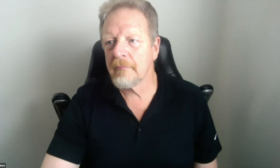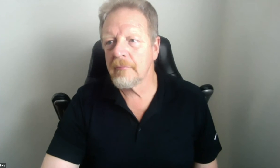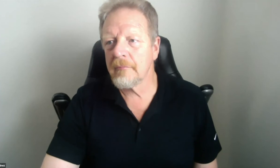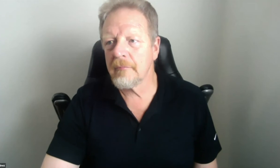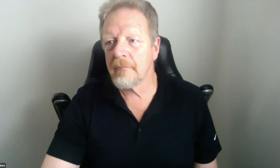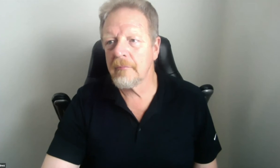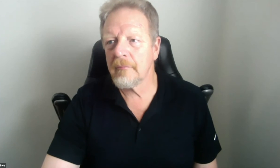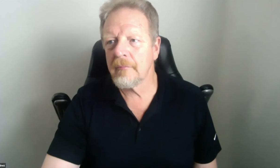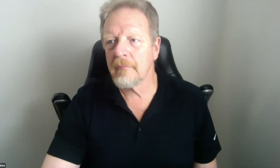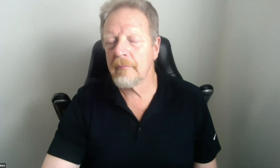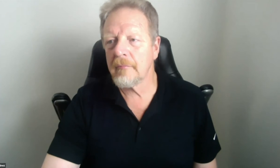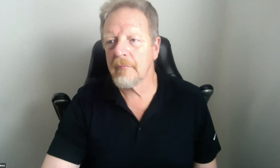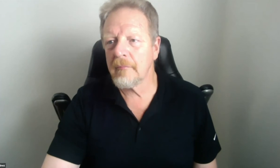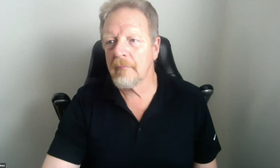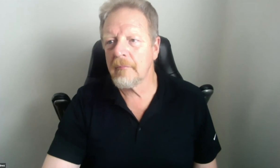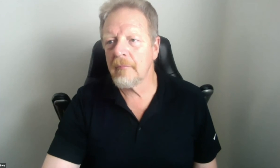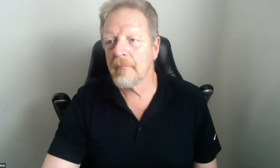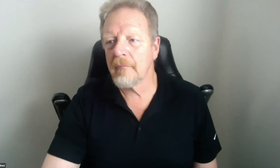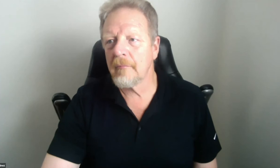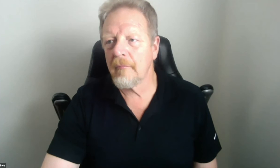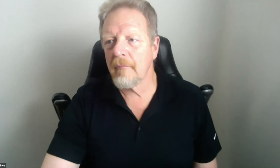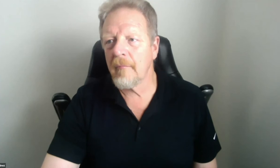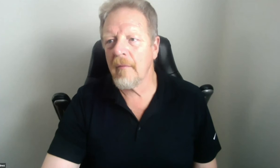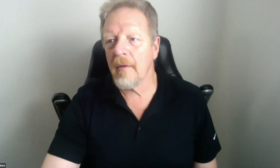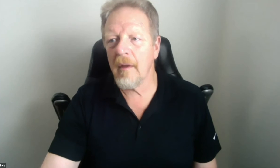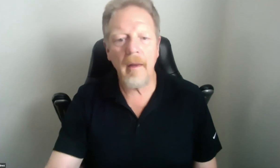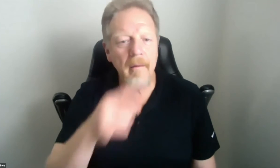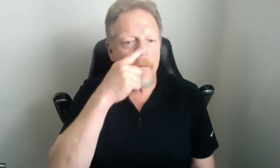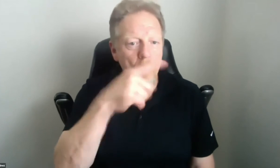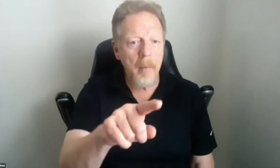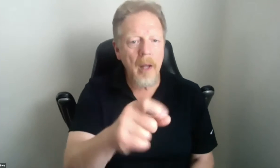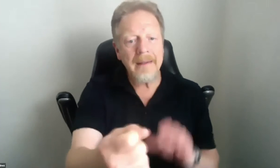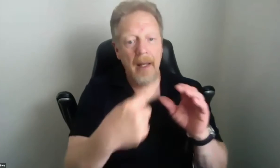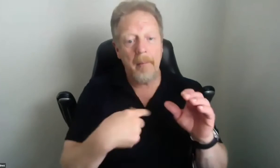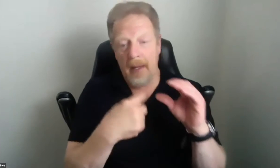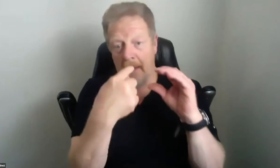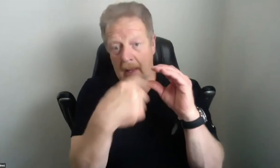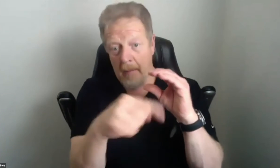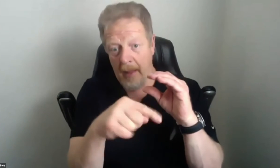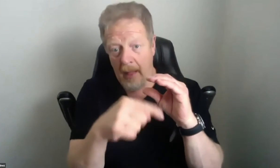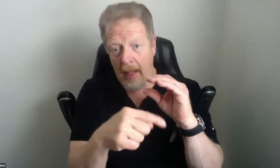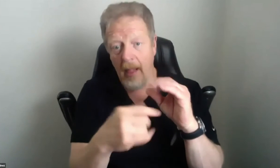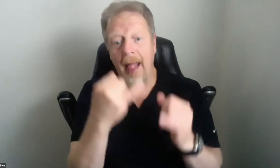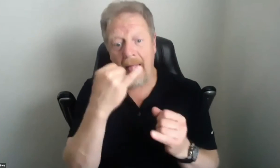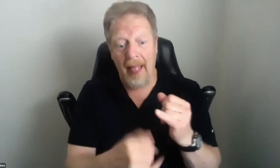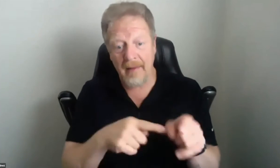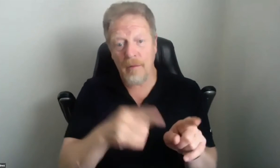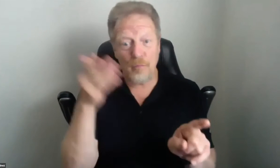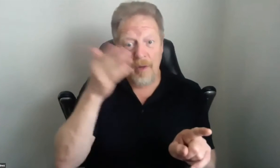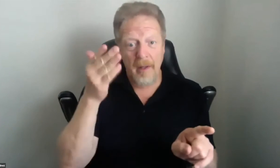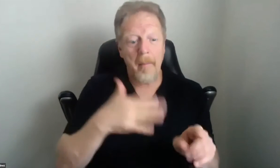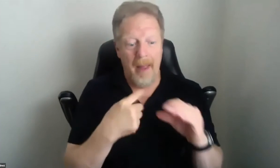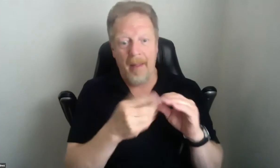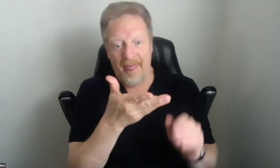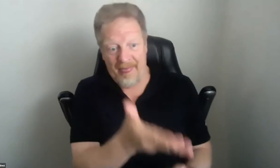So Are there- oh, I was going to say if she could email me after, or I could email her. My email is at the end of on